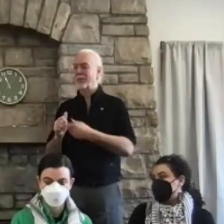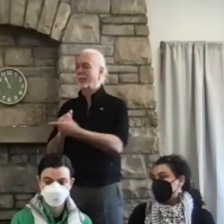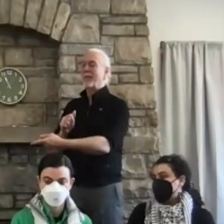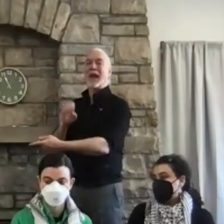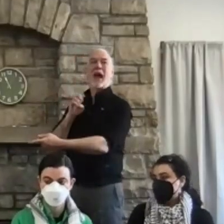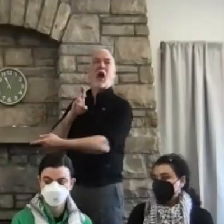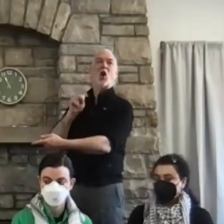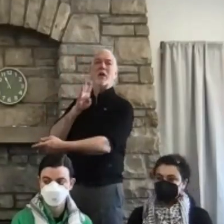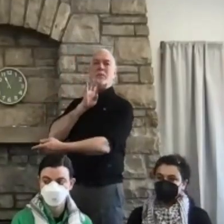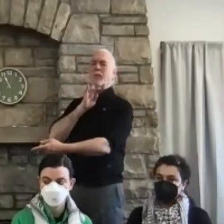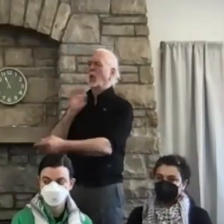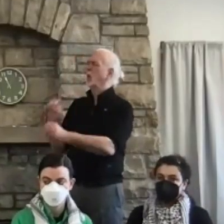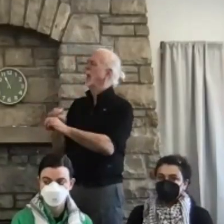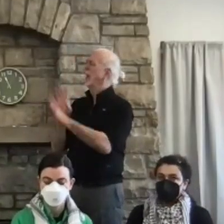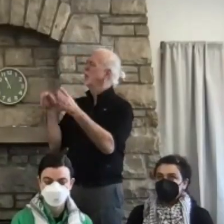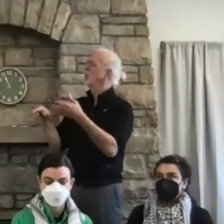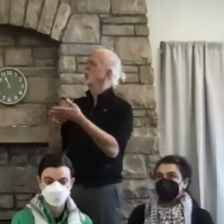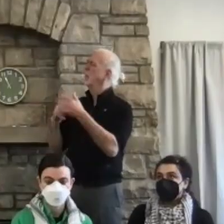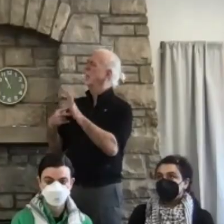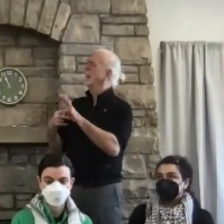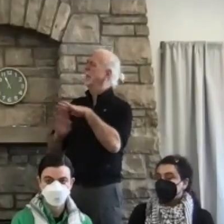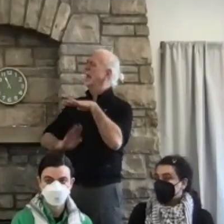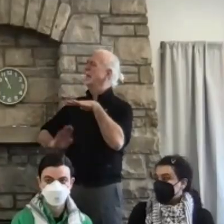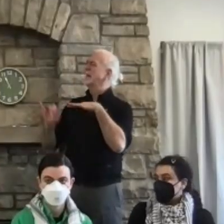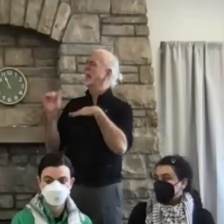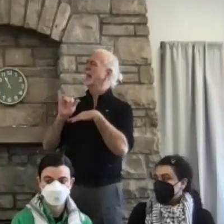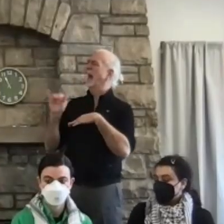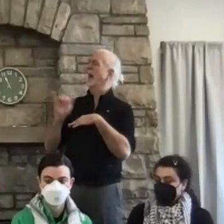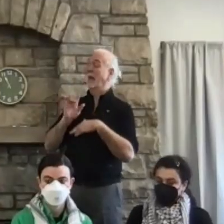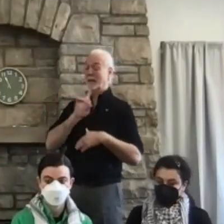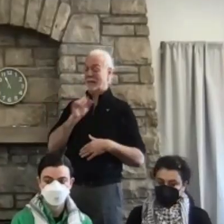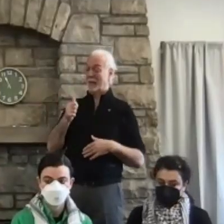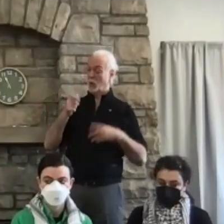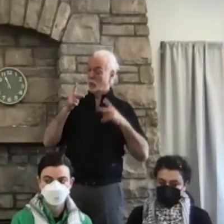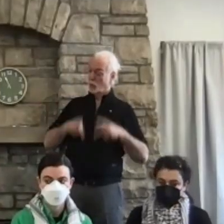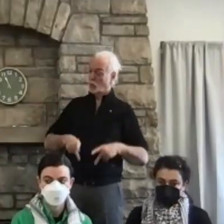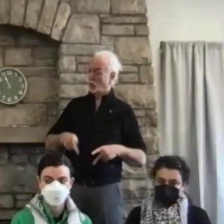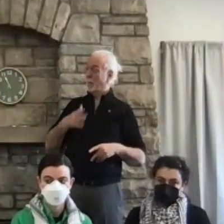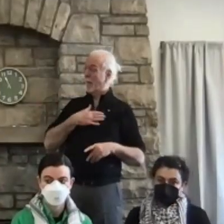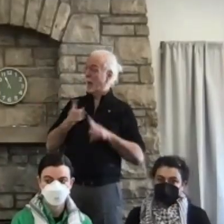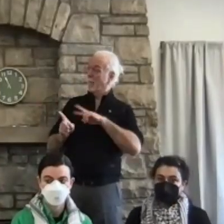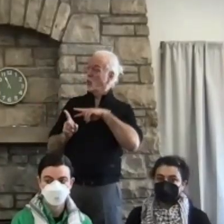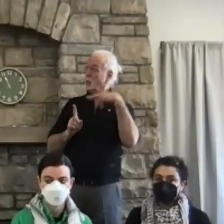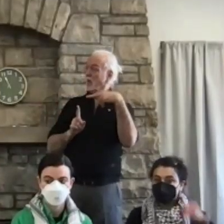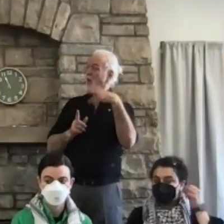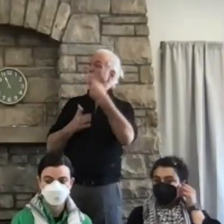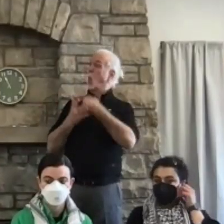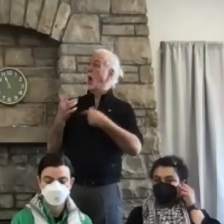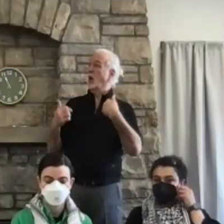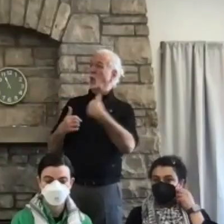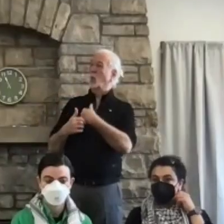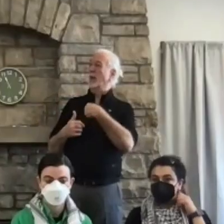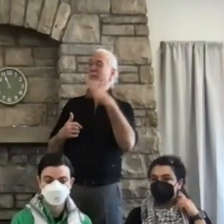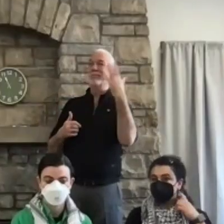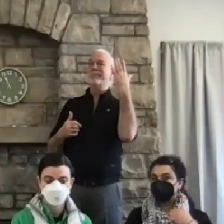Thanks. Just to clarify, you mean like basically like as a disabled person and in my perspective, like what are we missing from